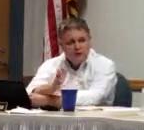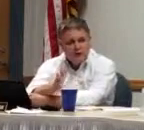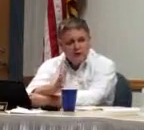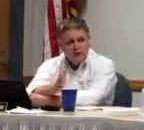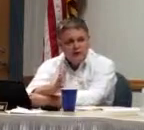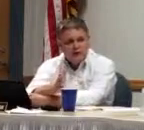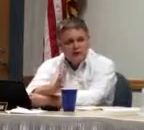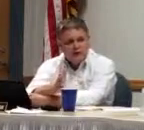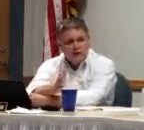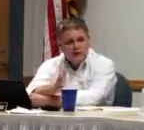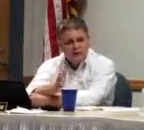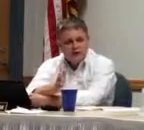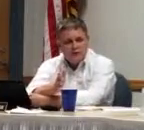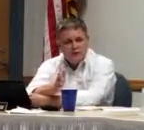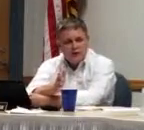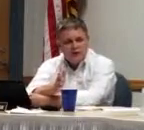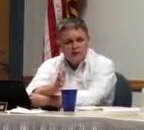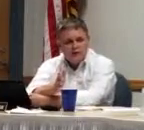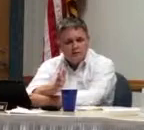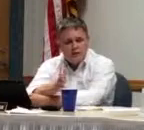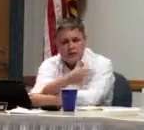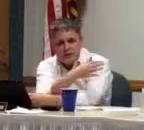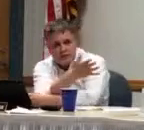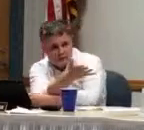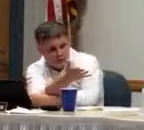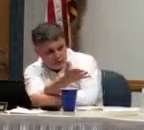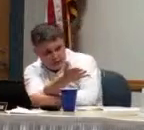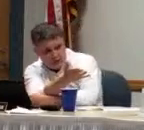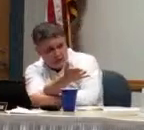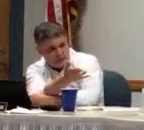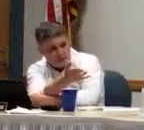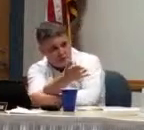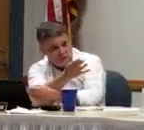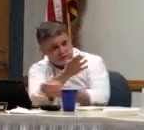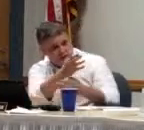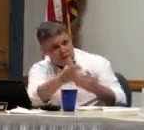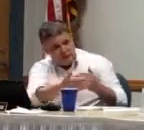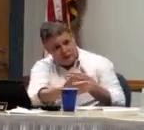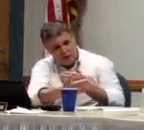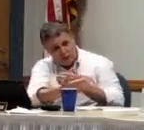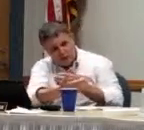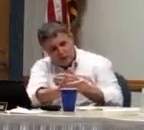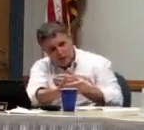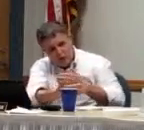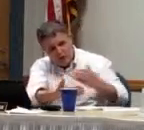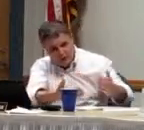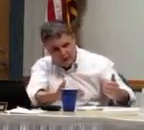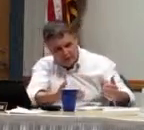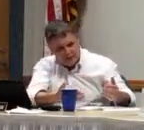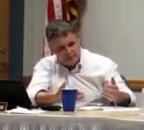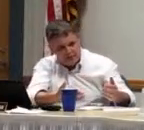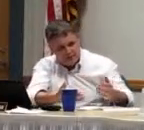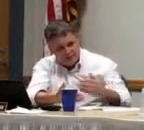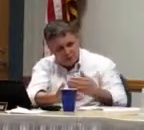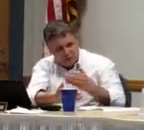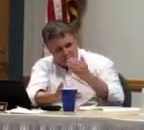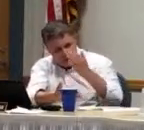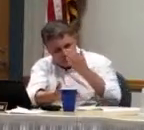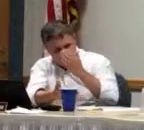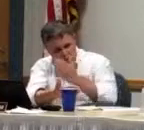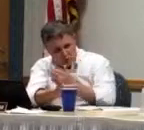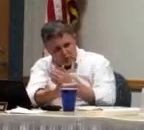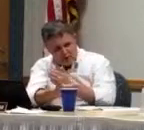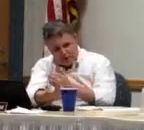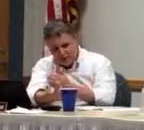So if we are thinking about, I mean, we've given them a raise, yes, but it's not been automatic,